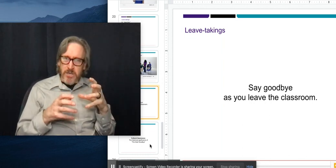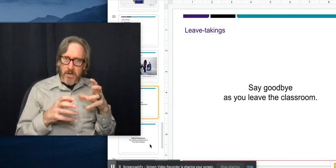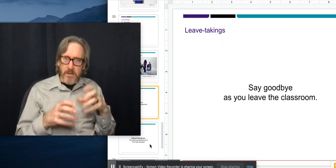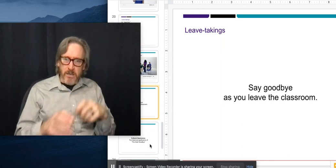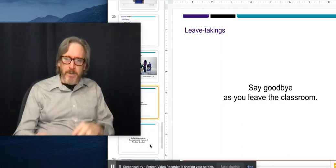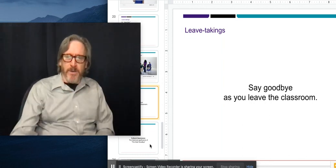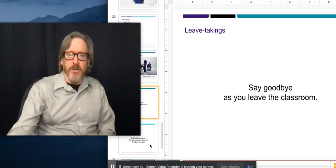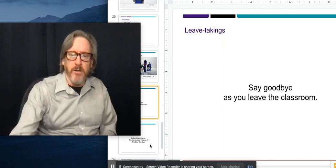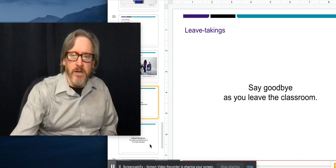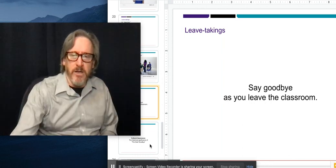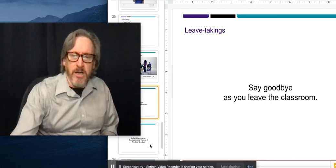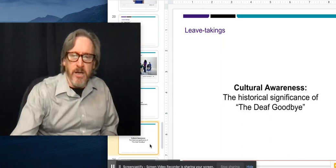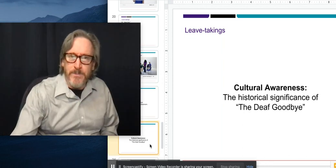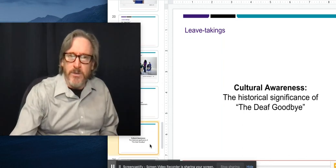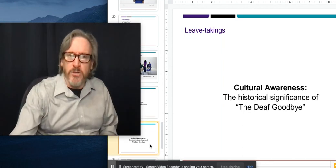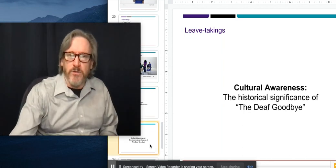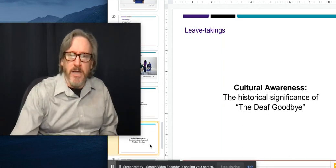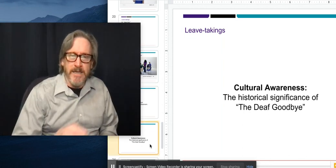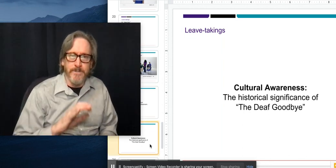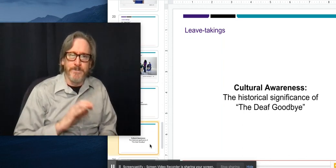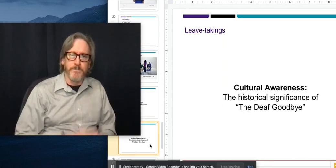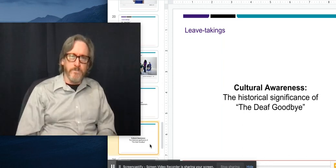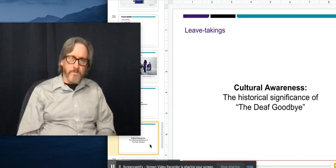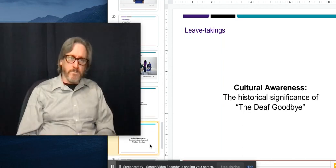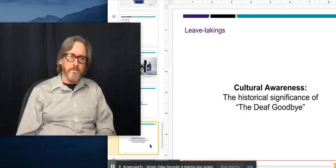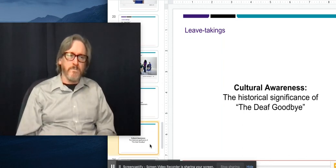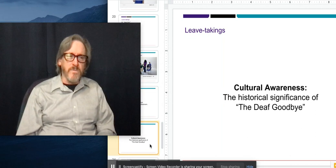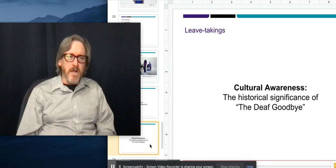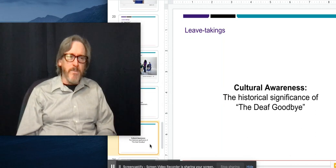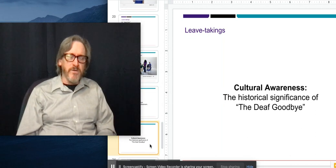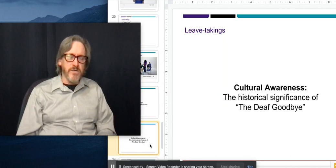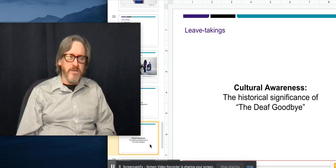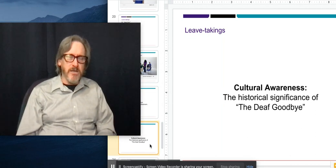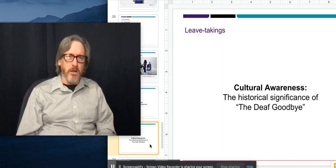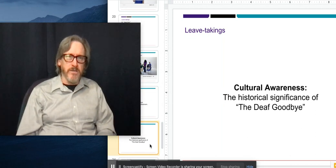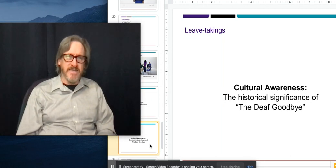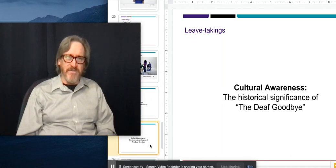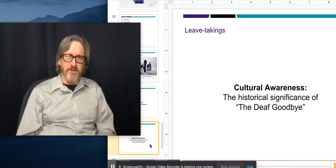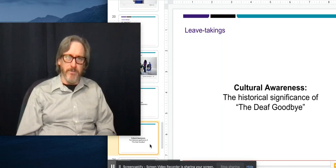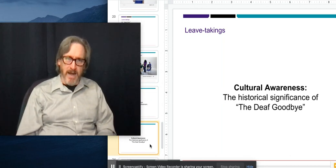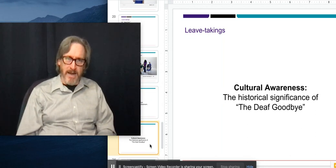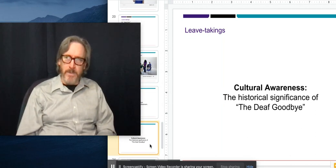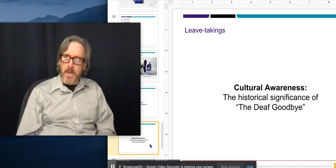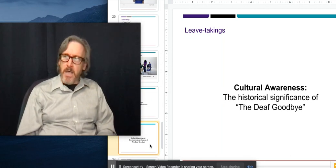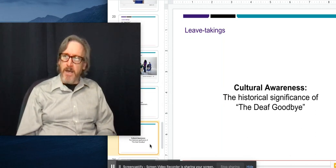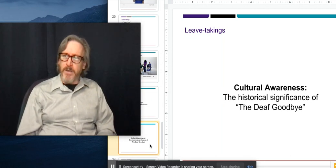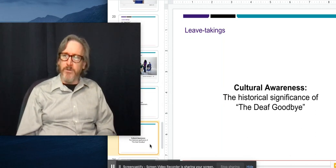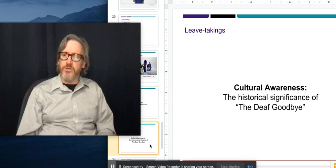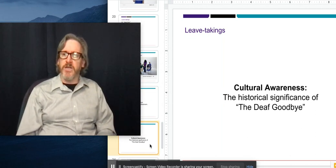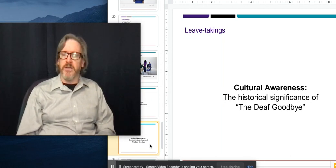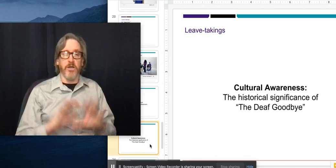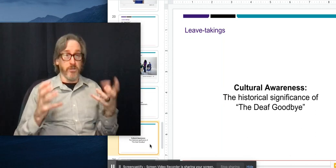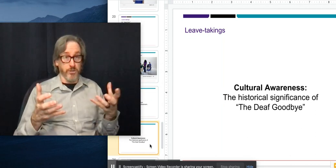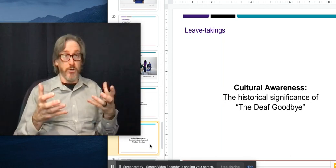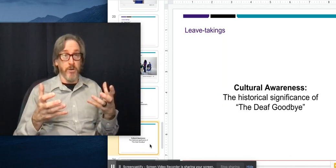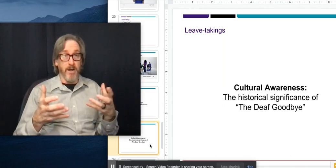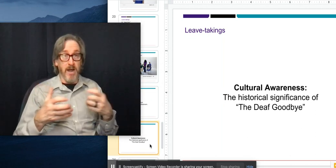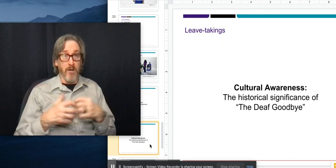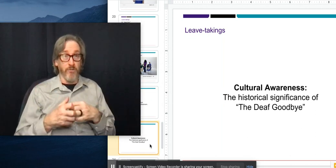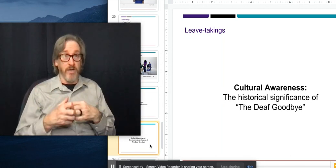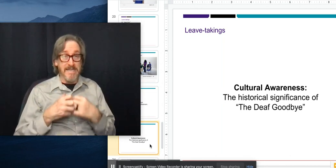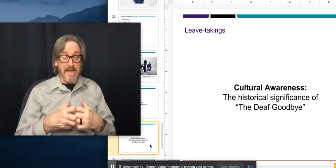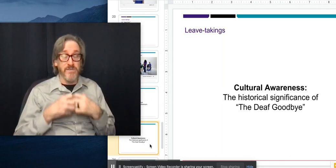but now to talk a little bit about a deeper cultural idea. There's a thing called the deaf goodbye. And people in the culture